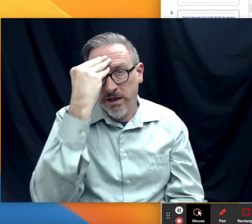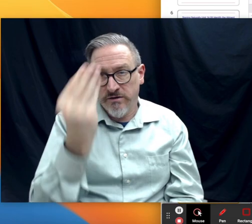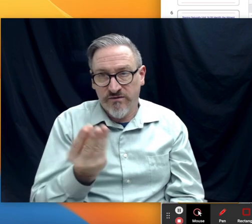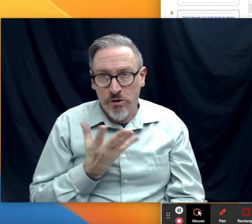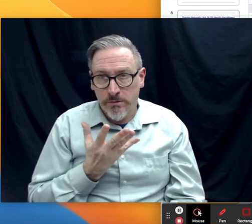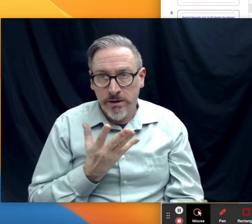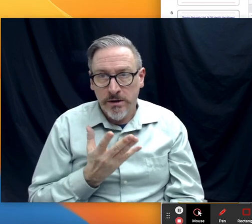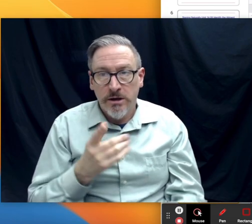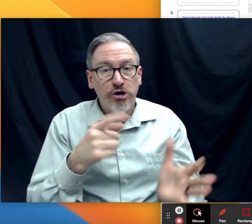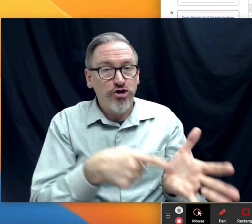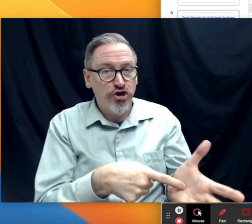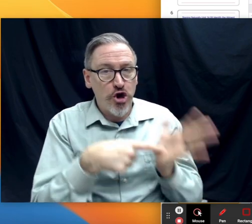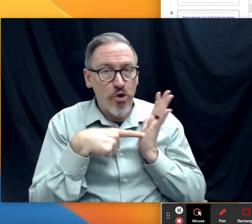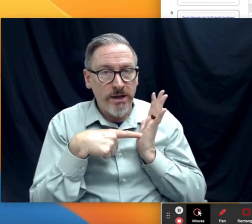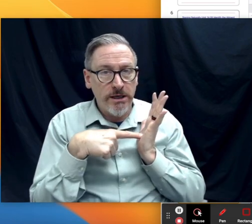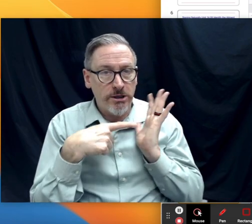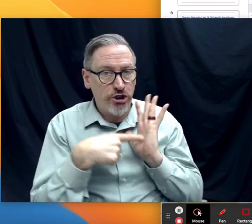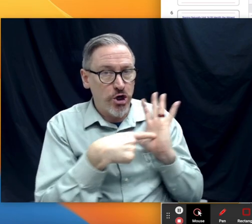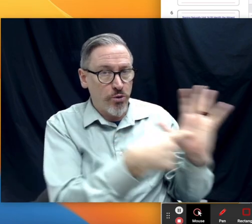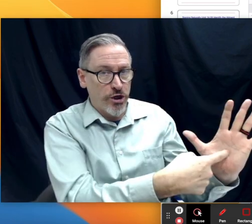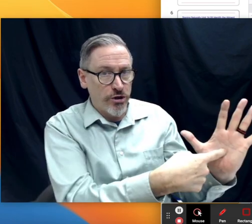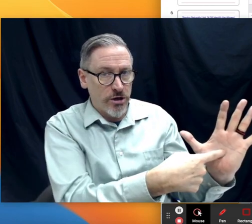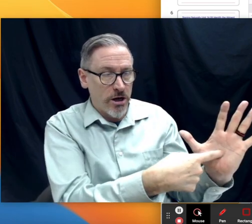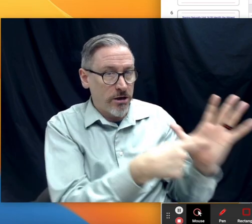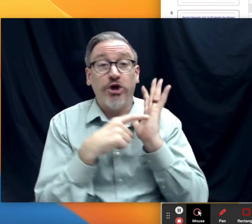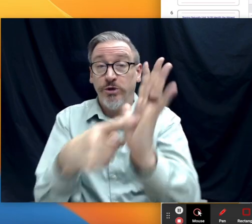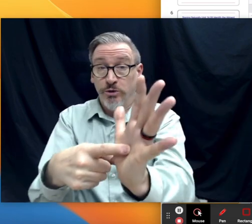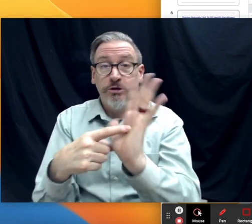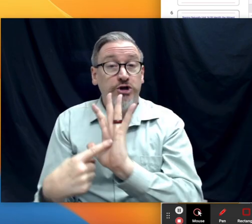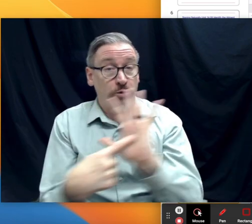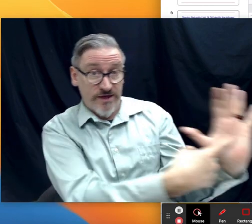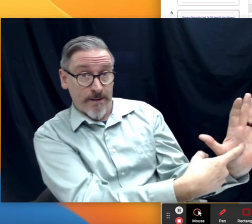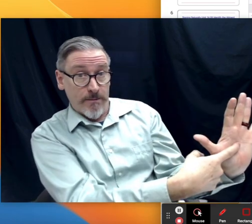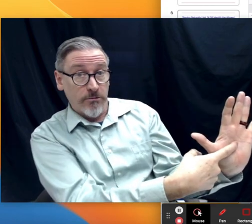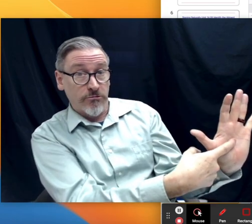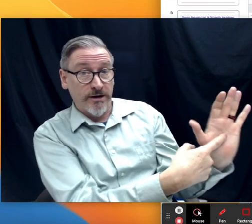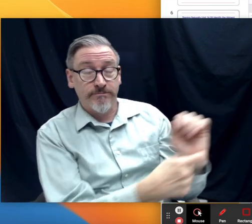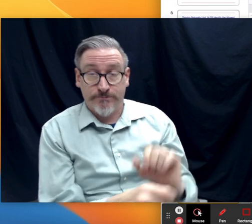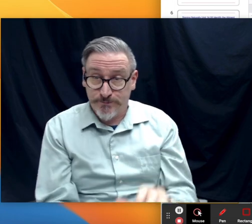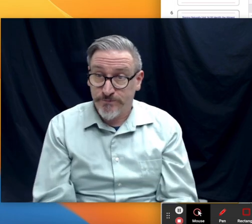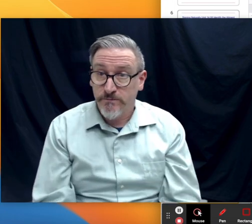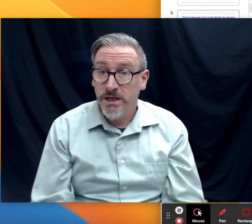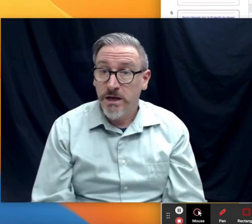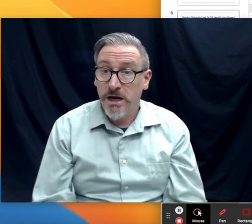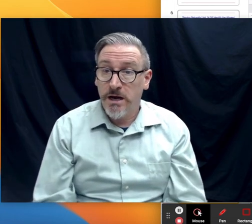Inform. Show me, show you, show them.